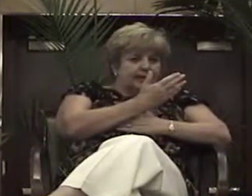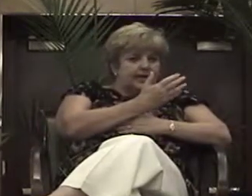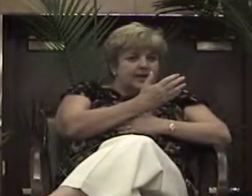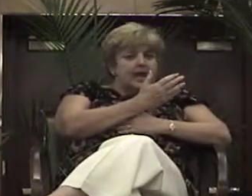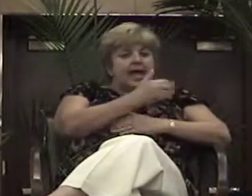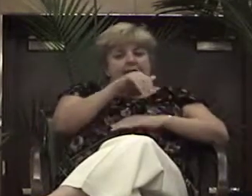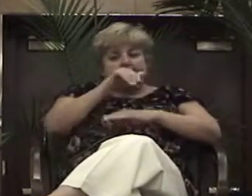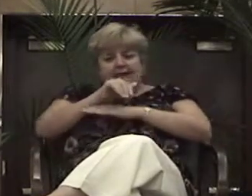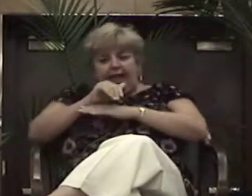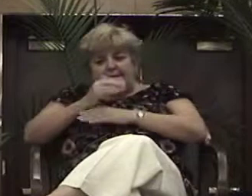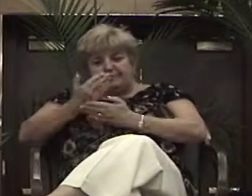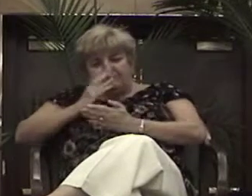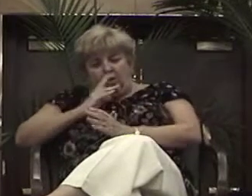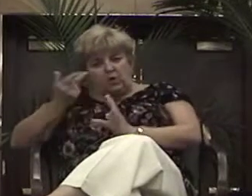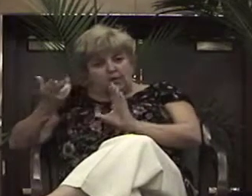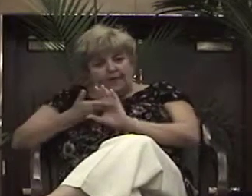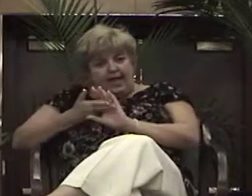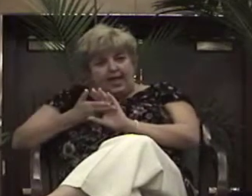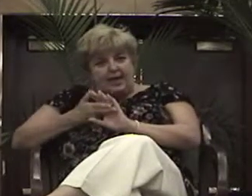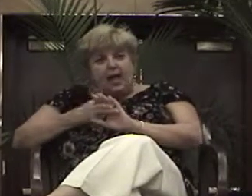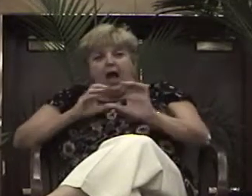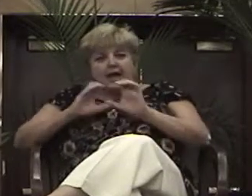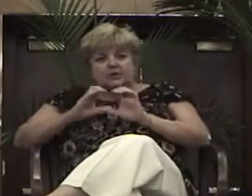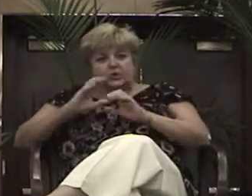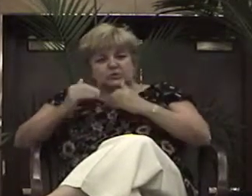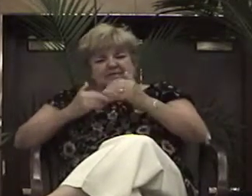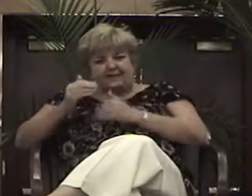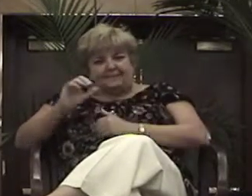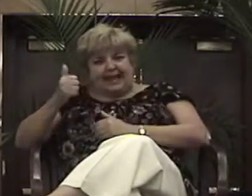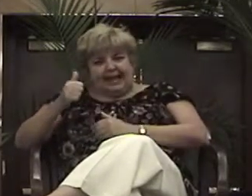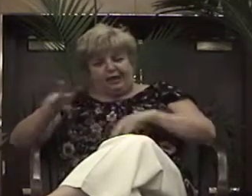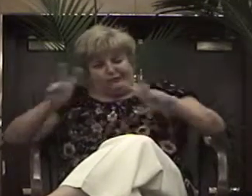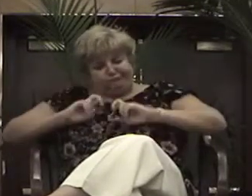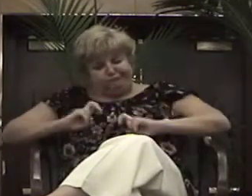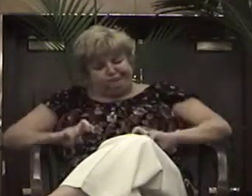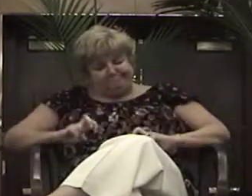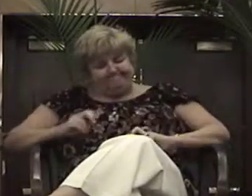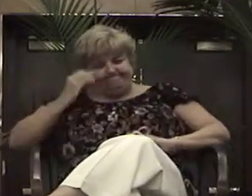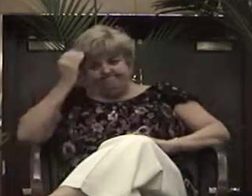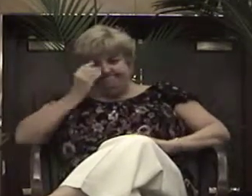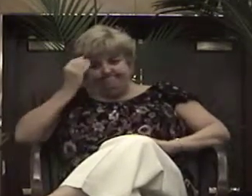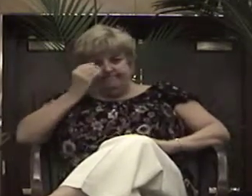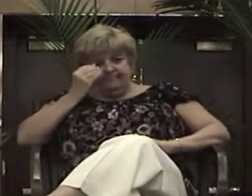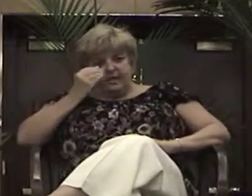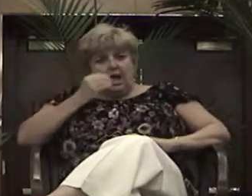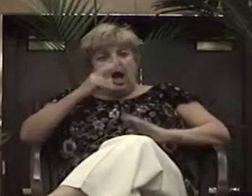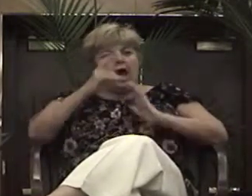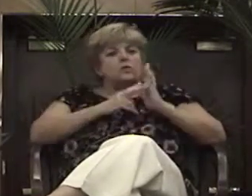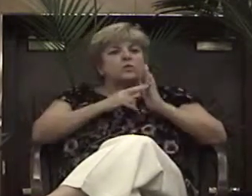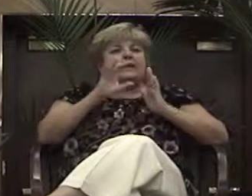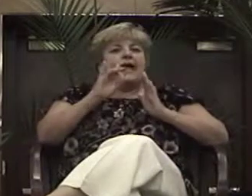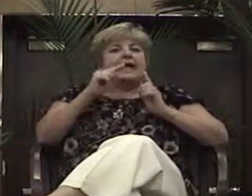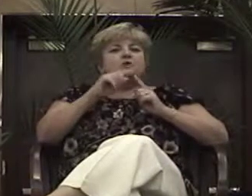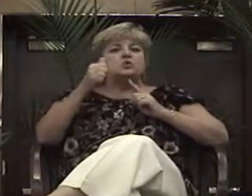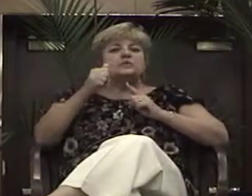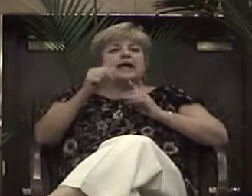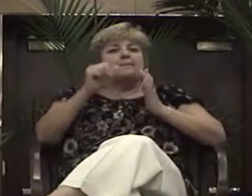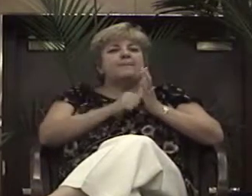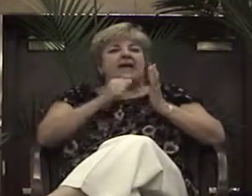before I go to bed every single night of the year. I read 8 to 10 pages of this book every single day